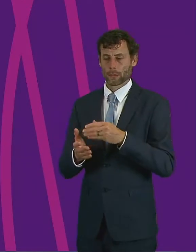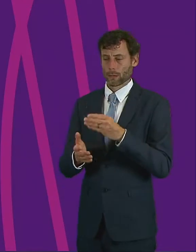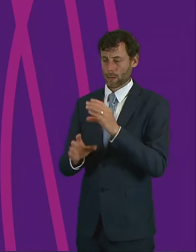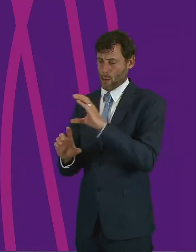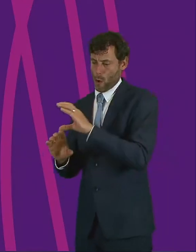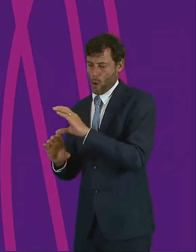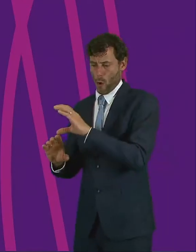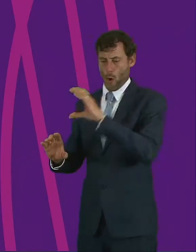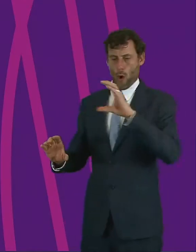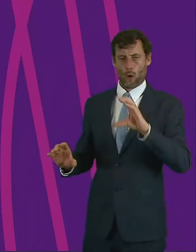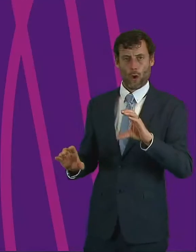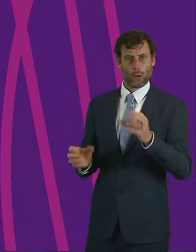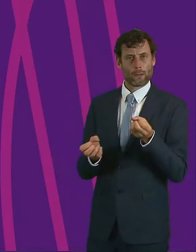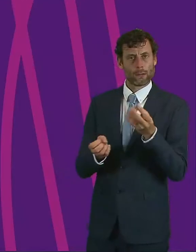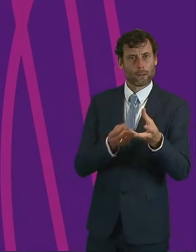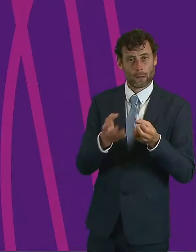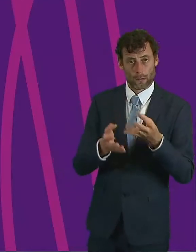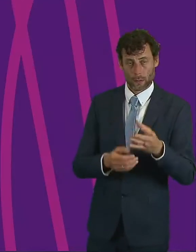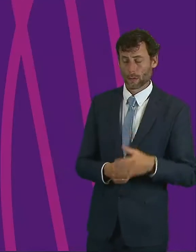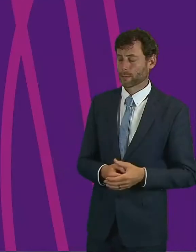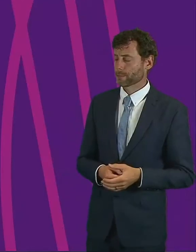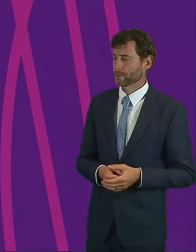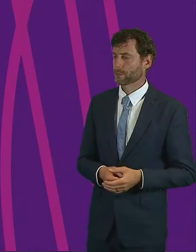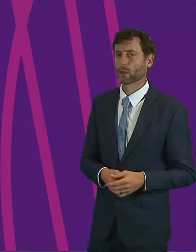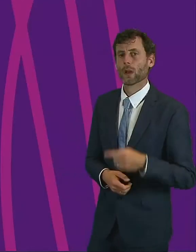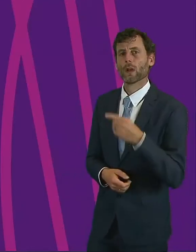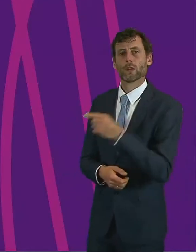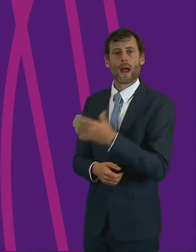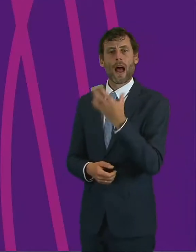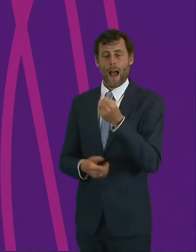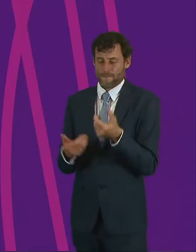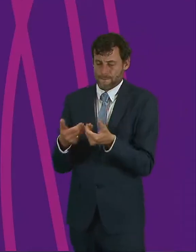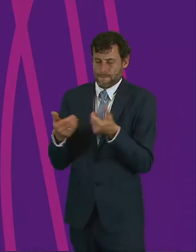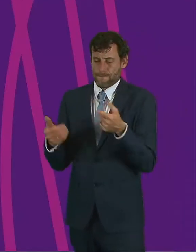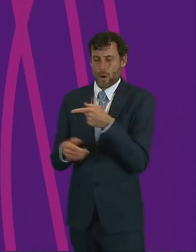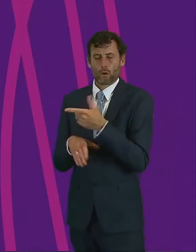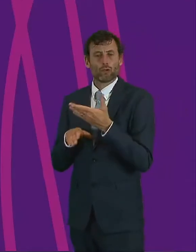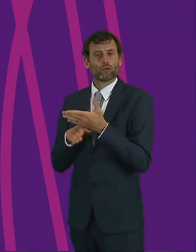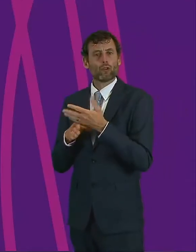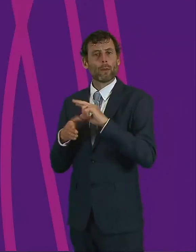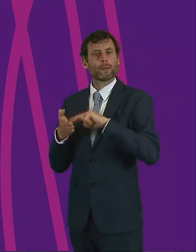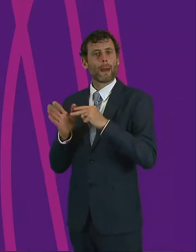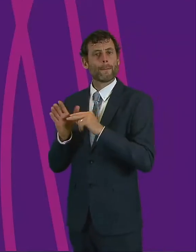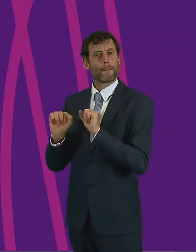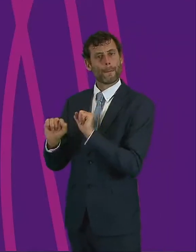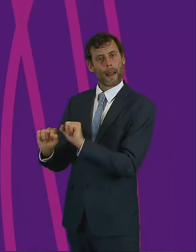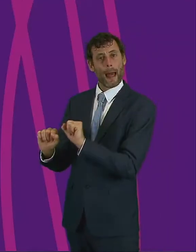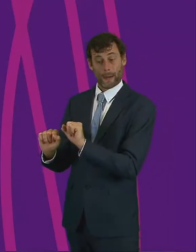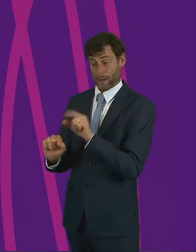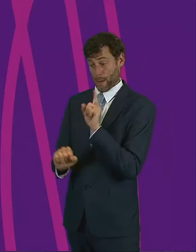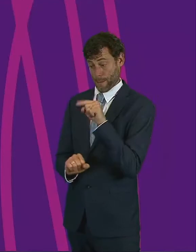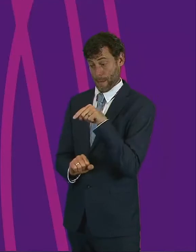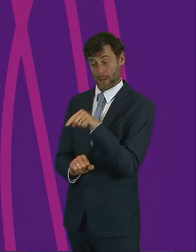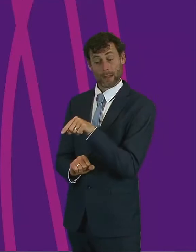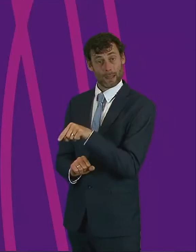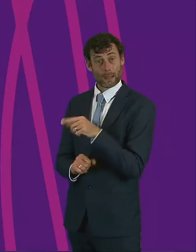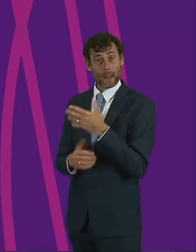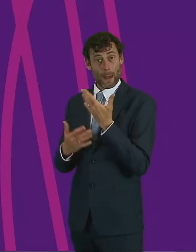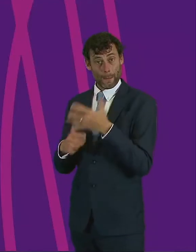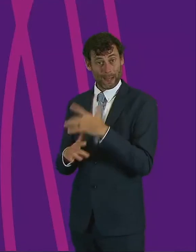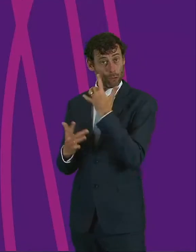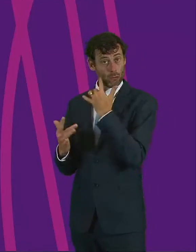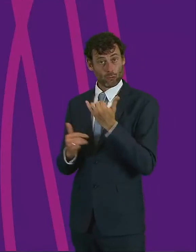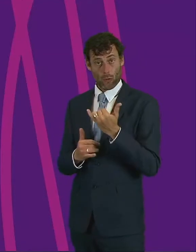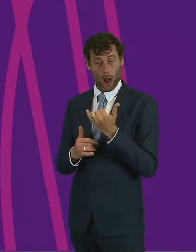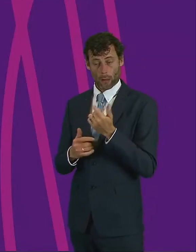further detail published yesterday separate to the jobs plan, albeit that was nearly all previously trailed measures, such as Monday's